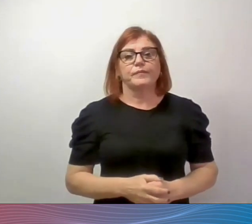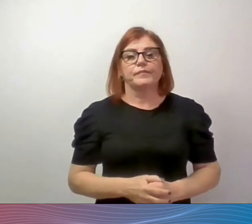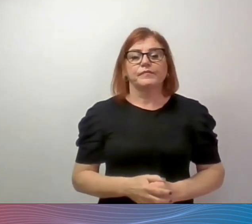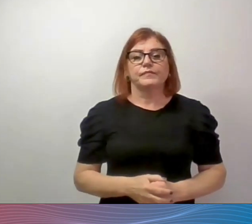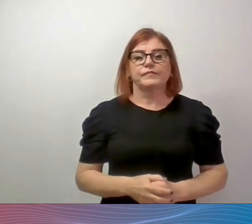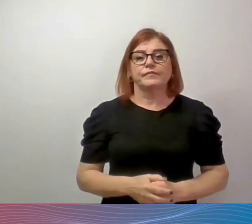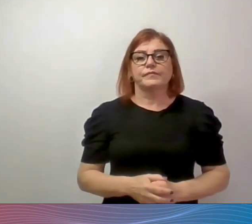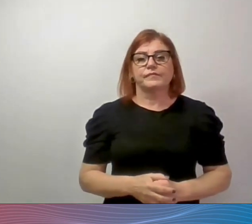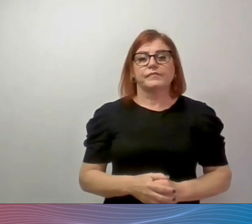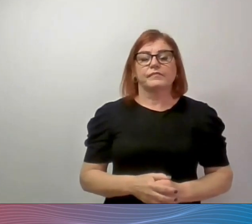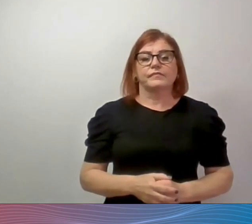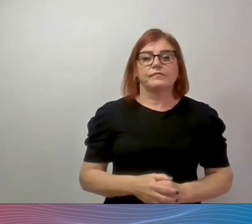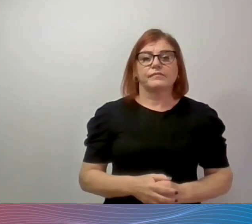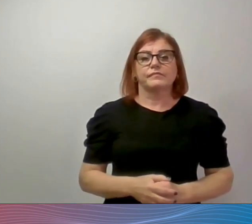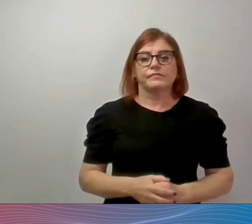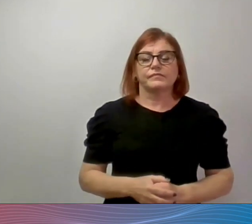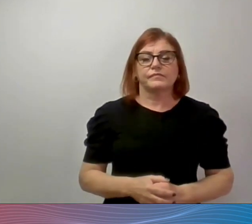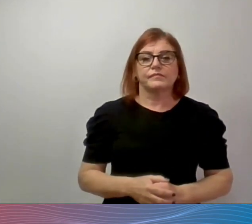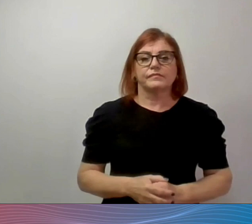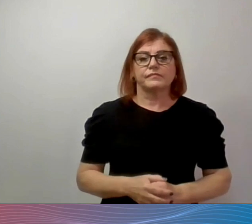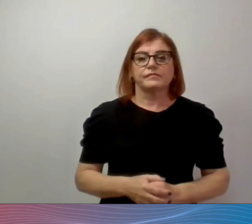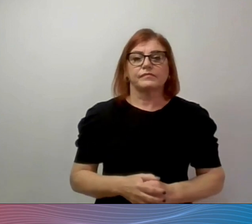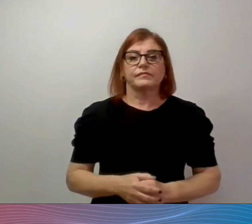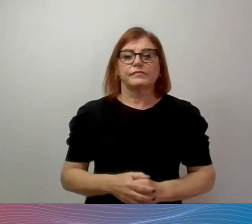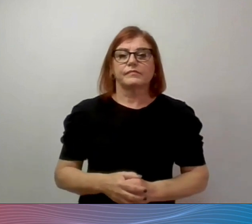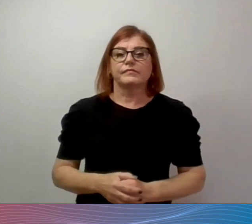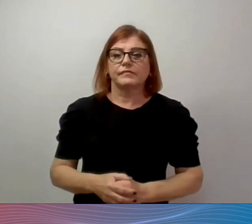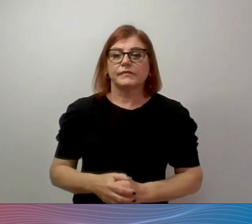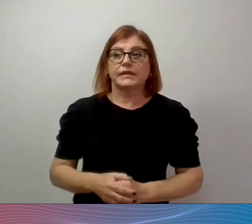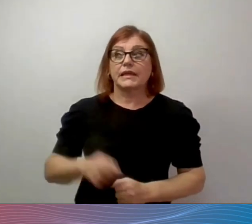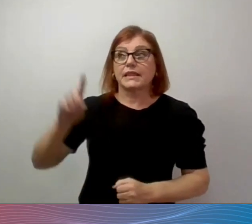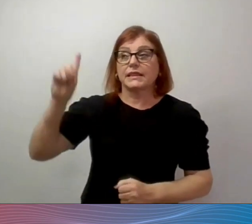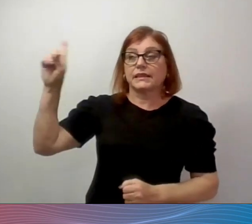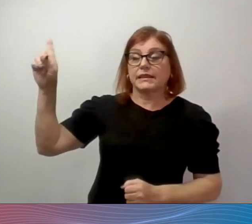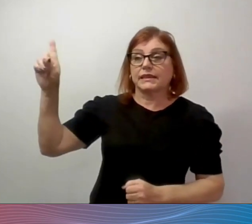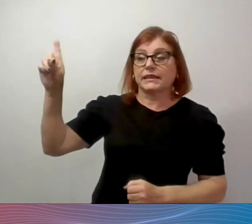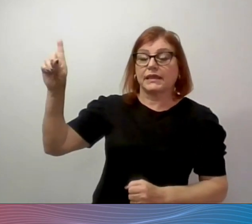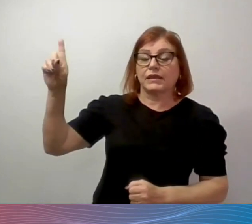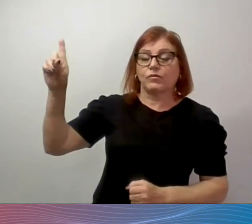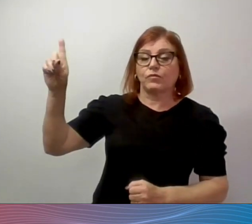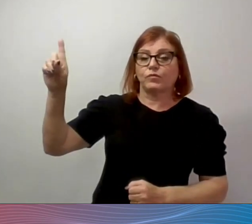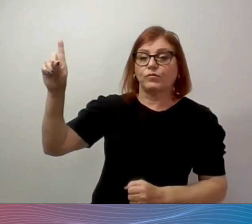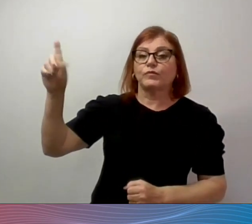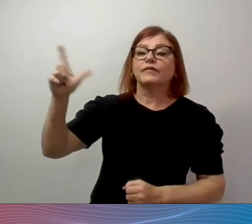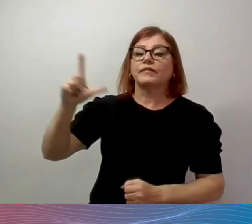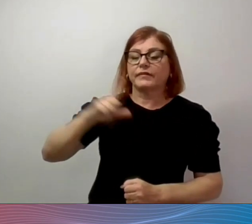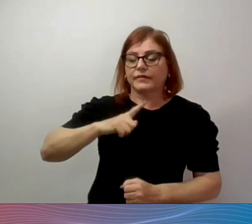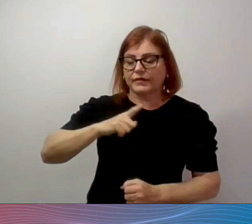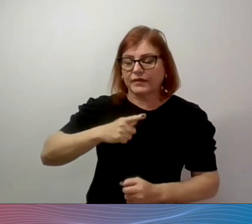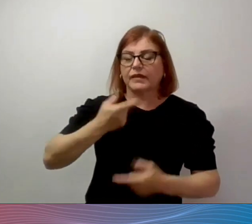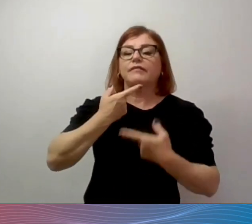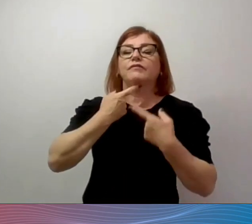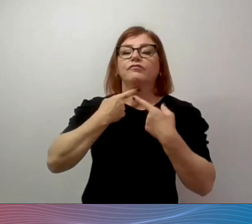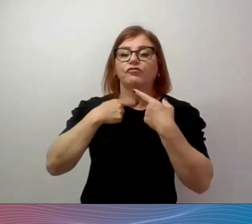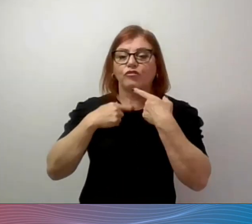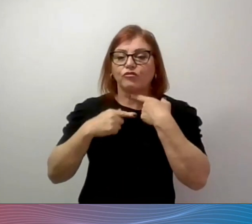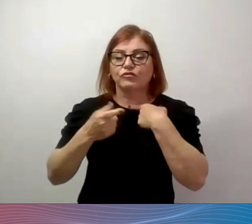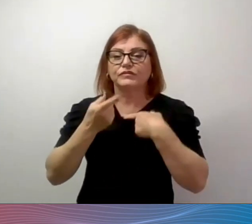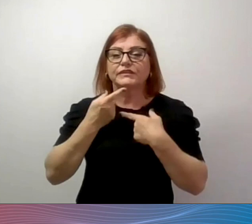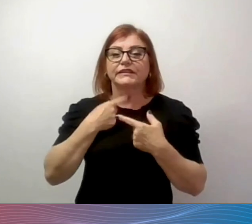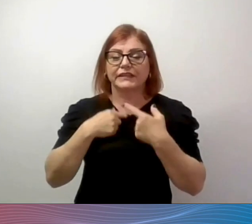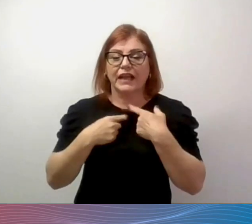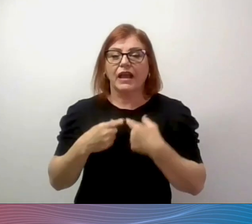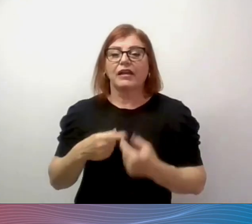purpose, without a goal. Ele é um Deus de vontade. He is a God of will. Ele é um Deus de propósito. He is a God